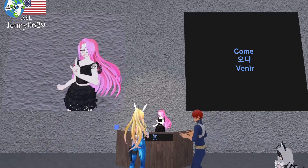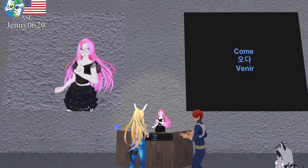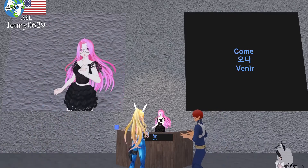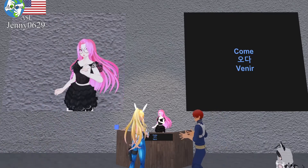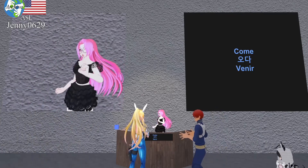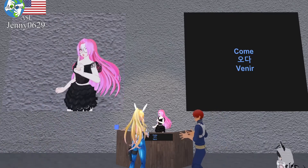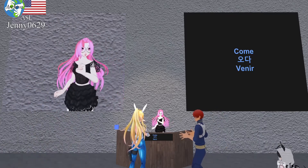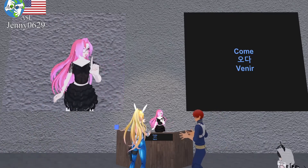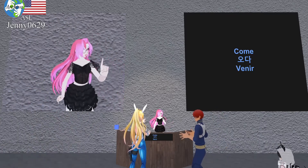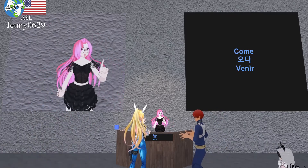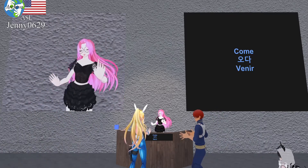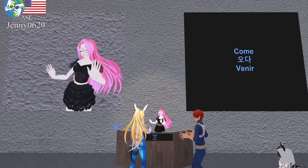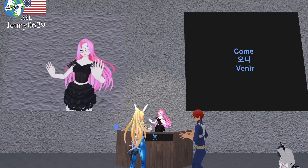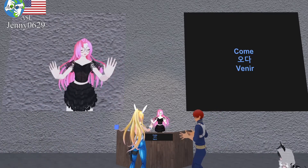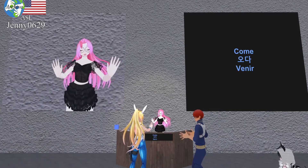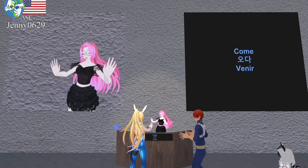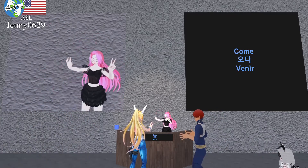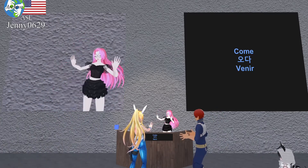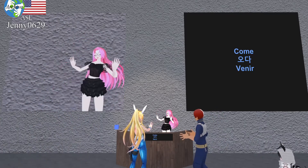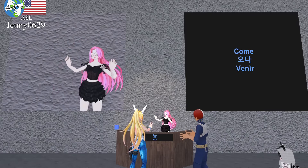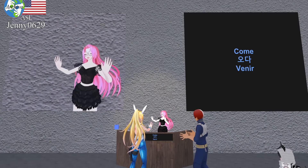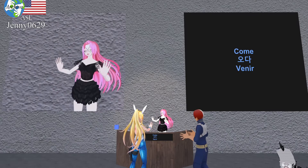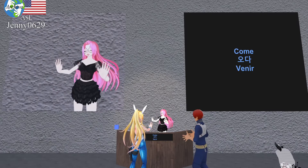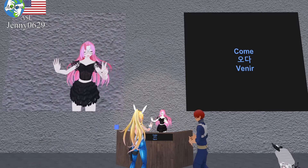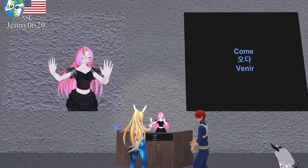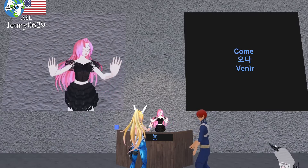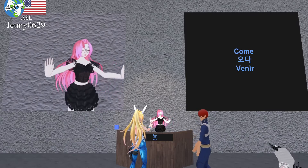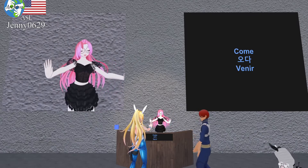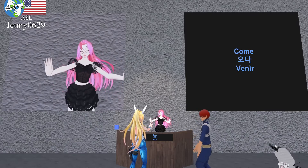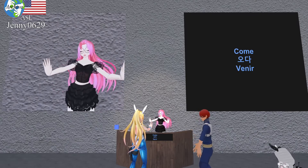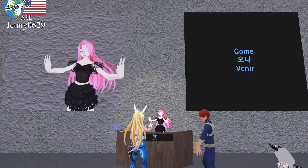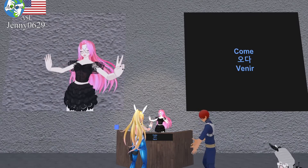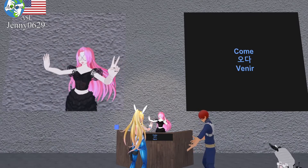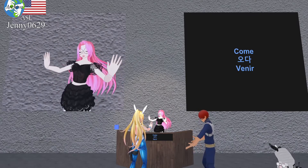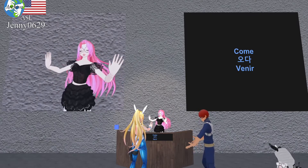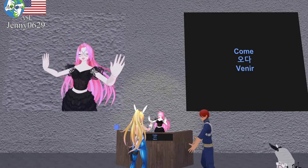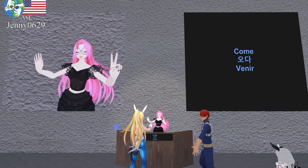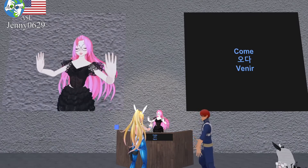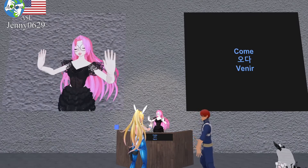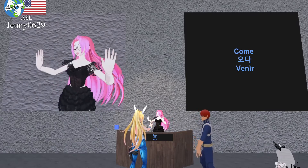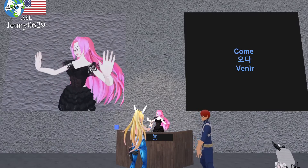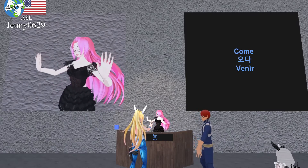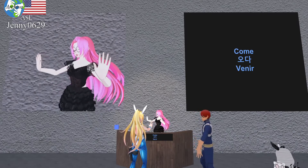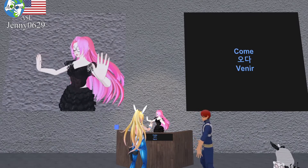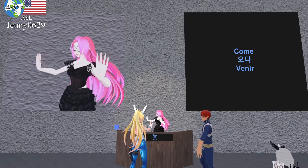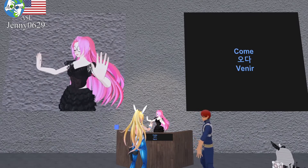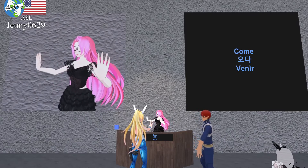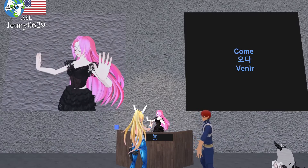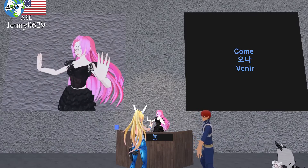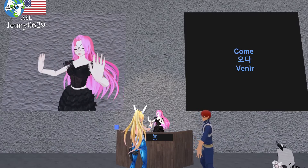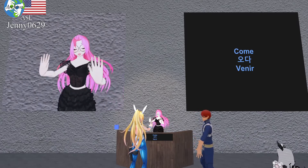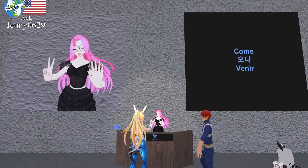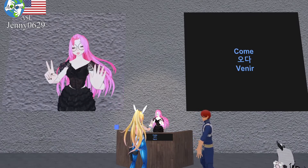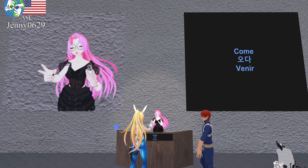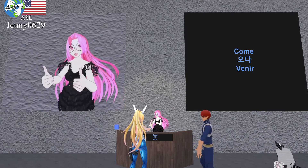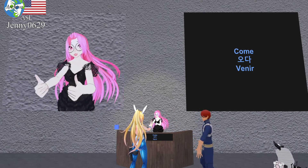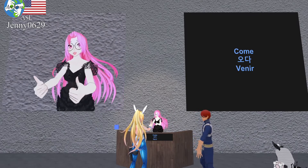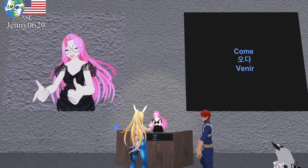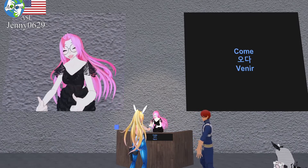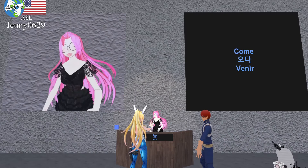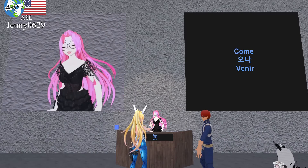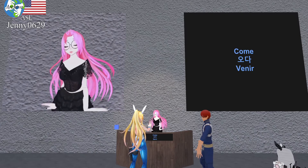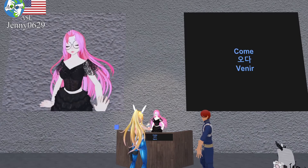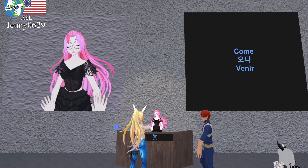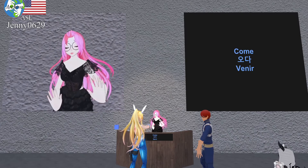What? Hold on, what? Hold on. I have like 5 people signing to me at one time. Okay. Okay,